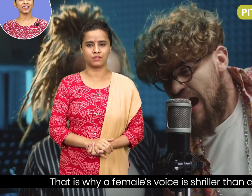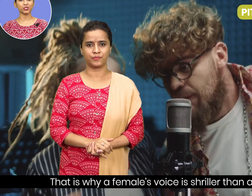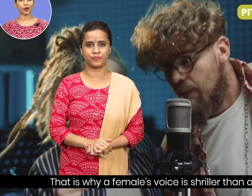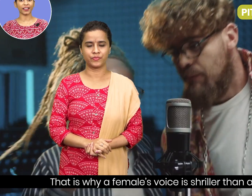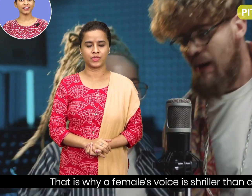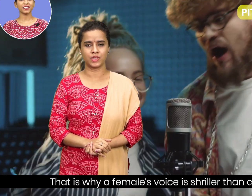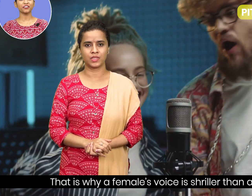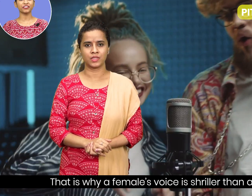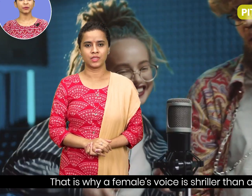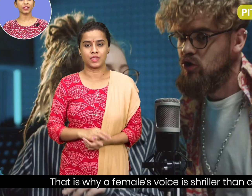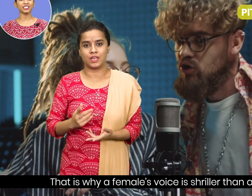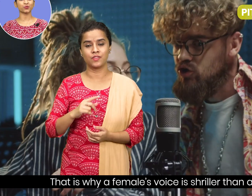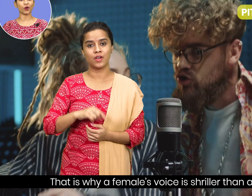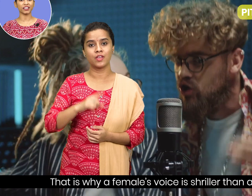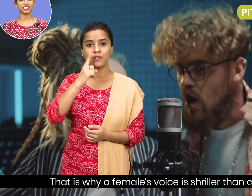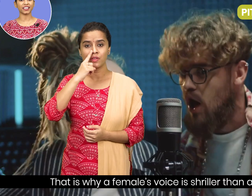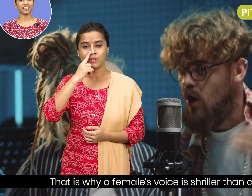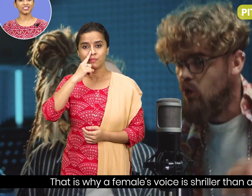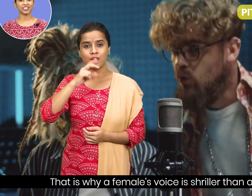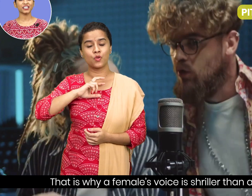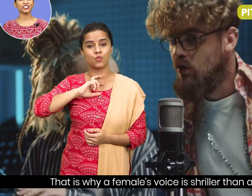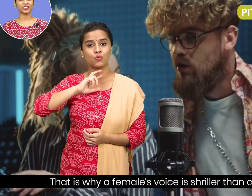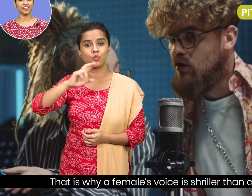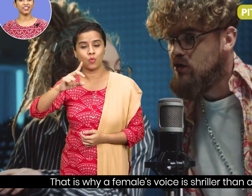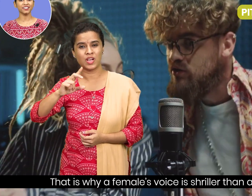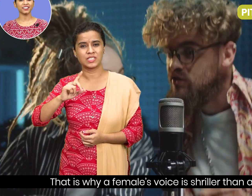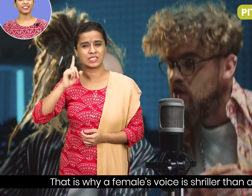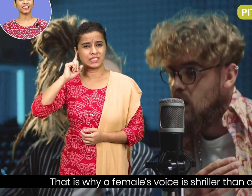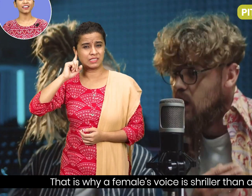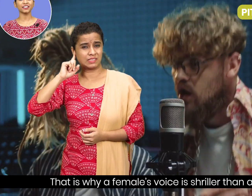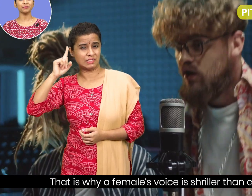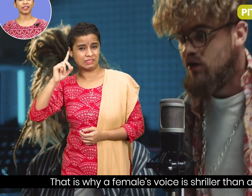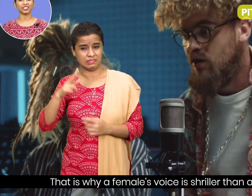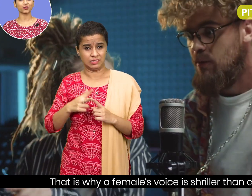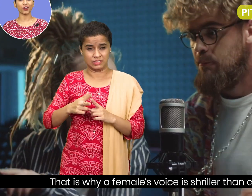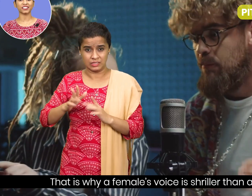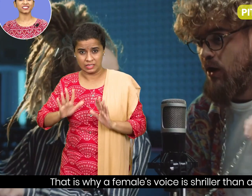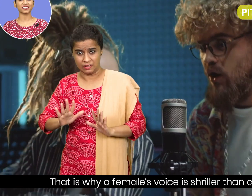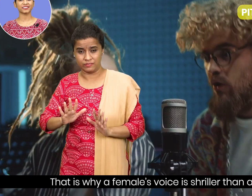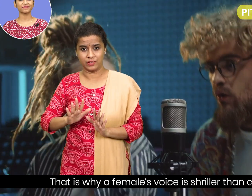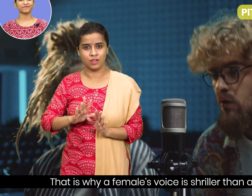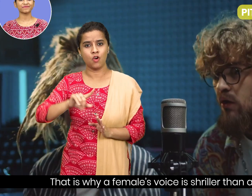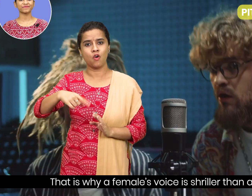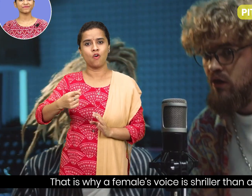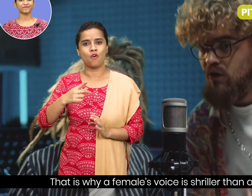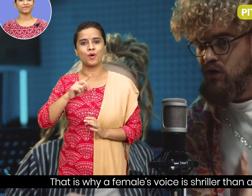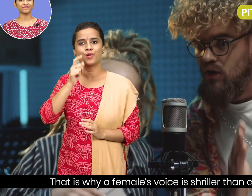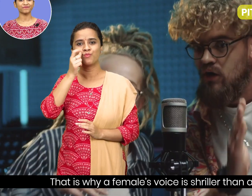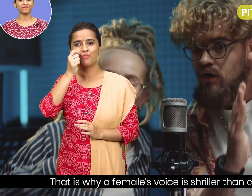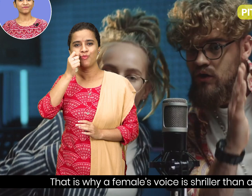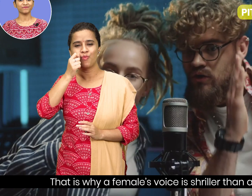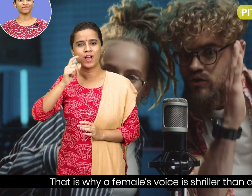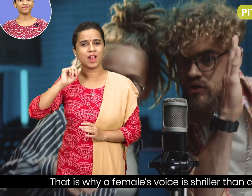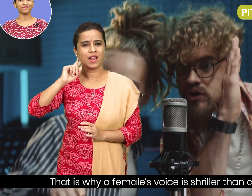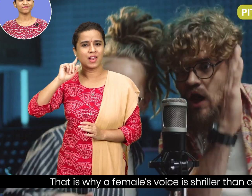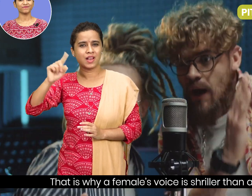That is why a female's voice is shriller than a male's voice.